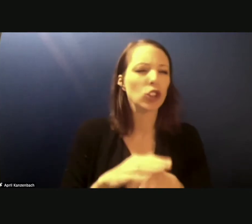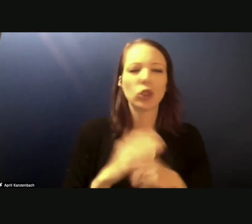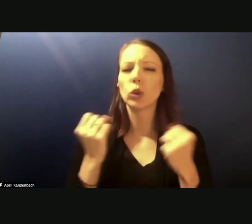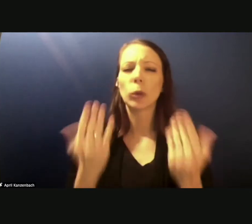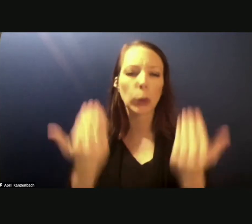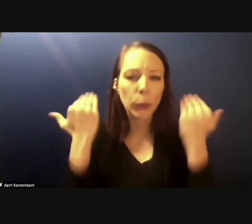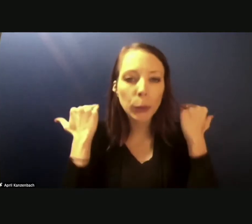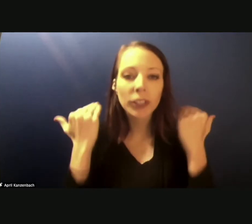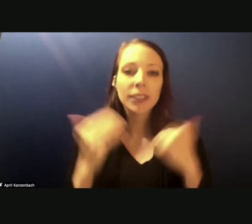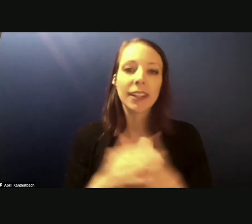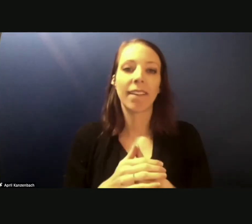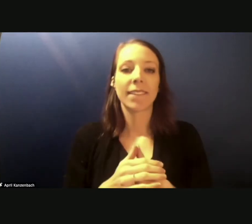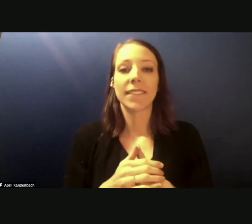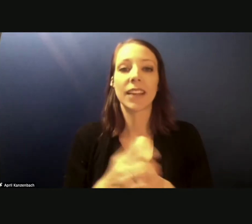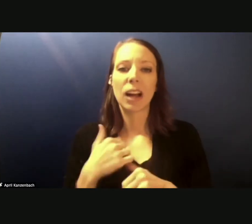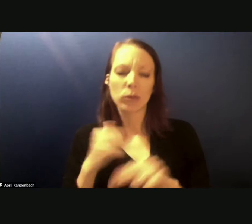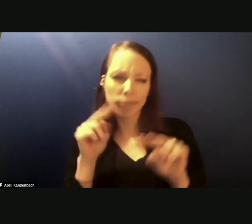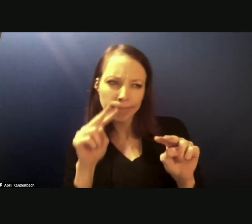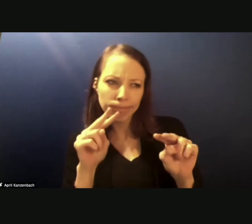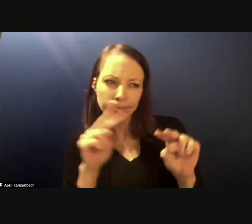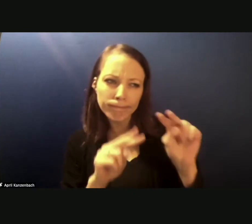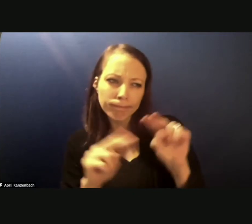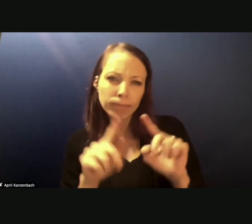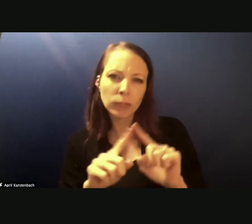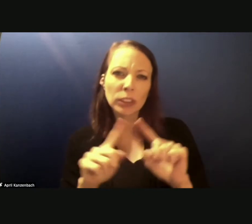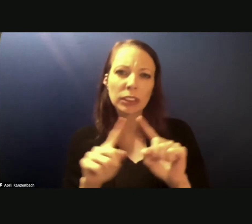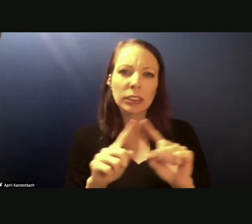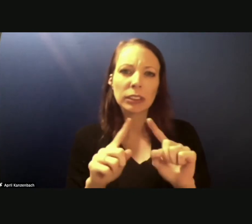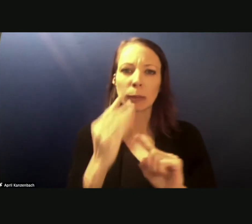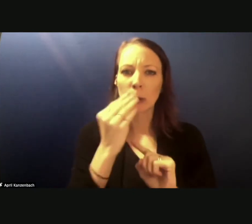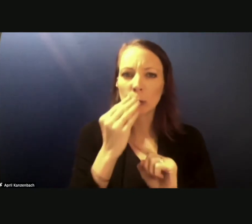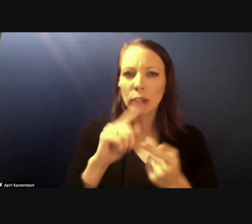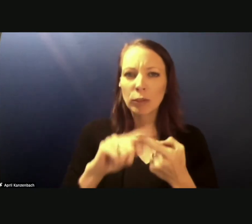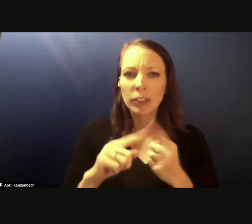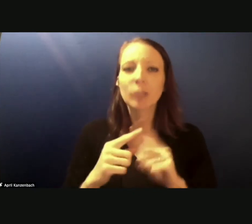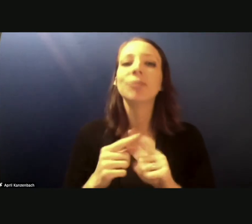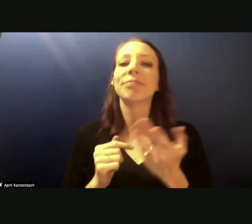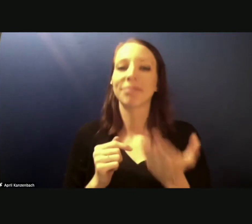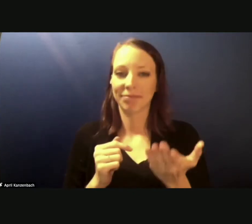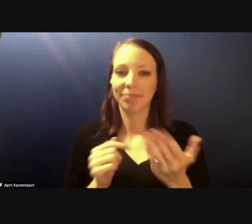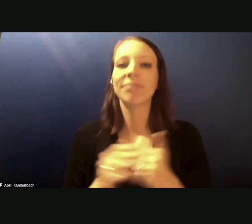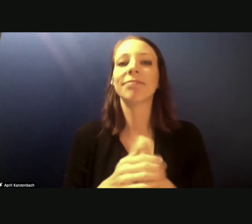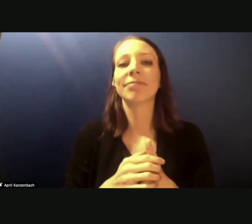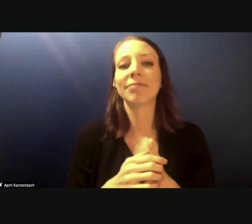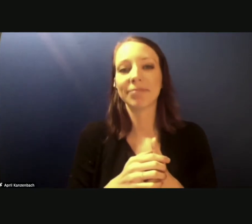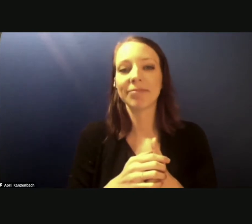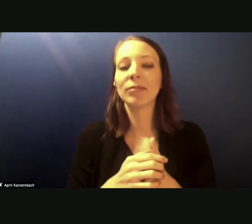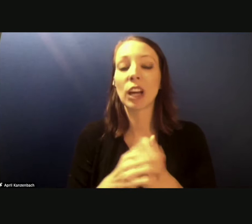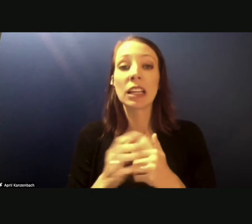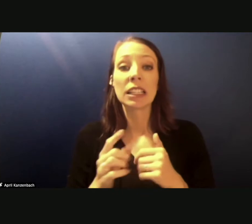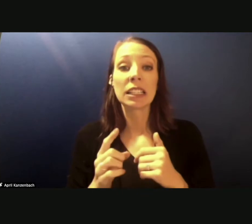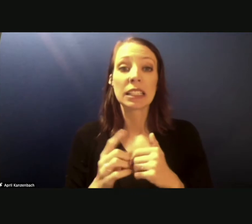And so, I was looking at a lot of, even my food friends, just really expert food people. And they